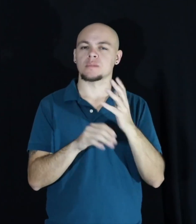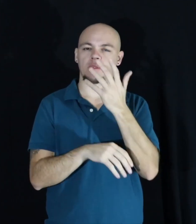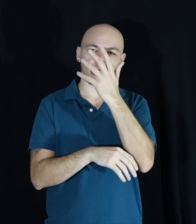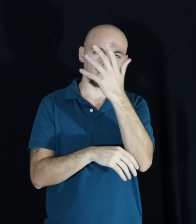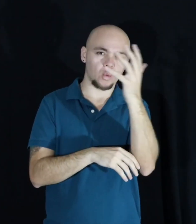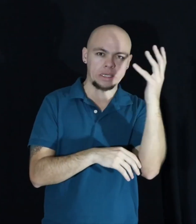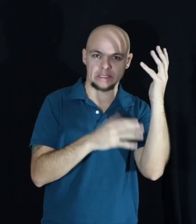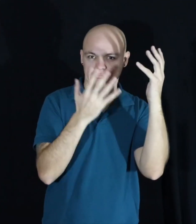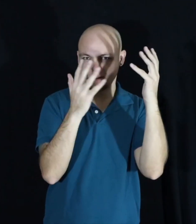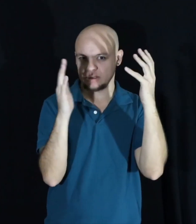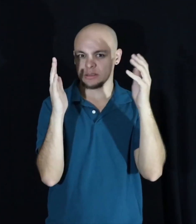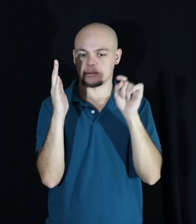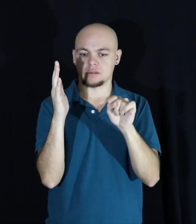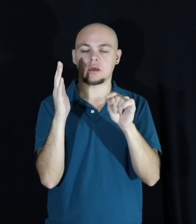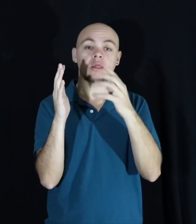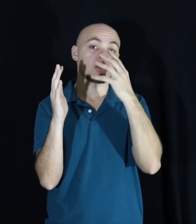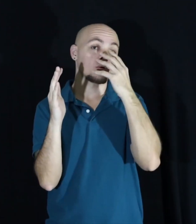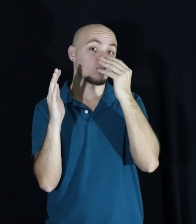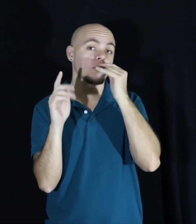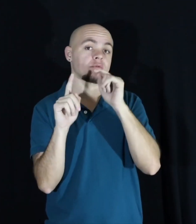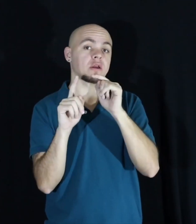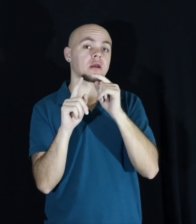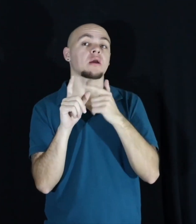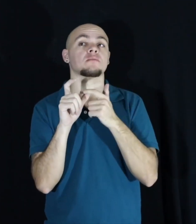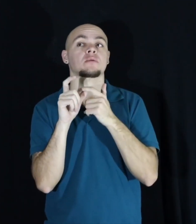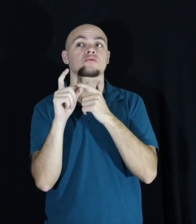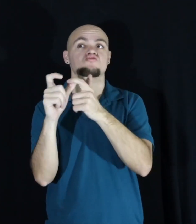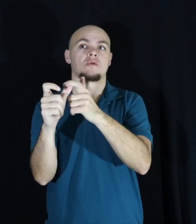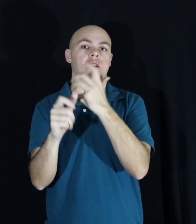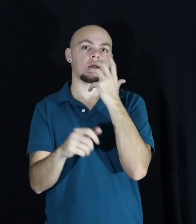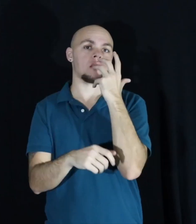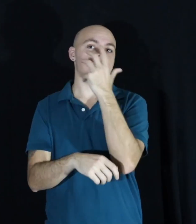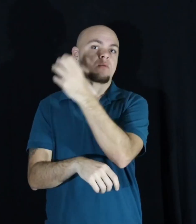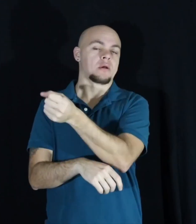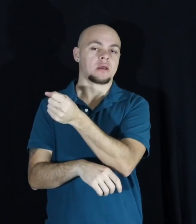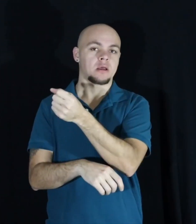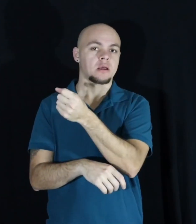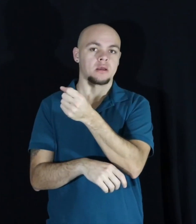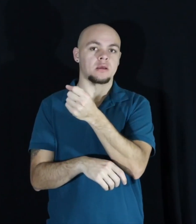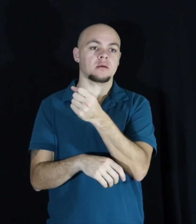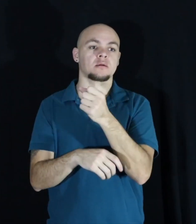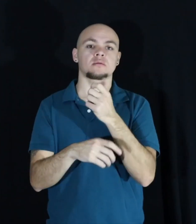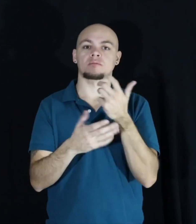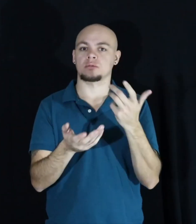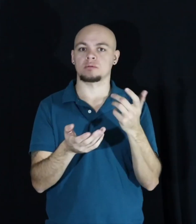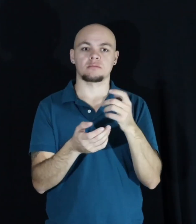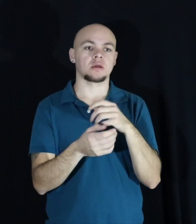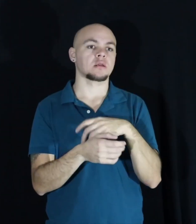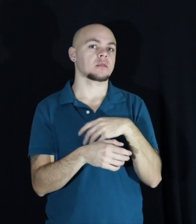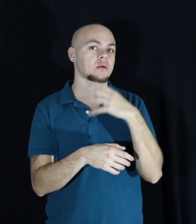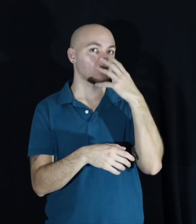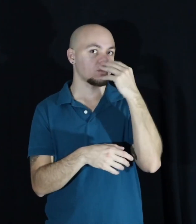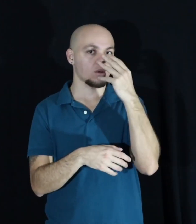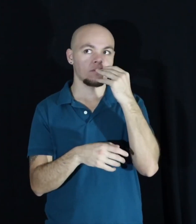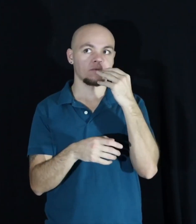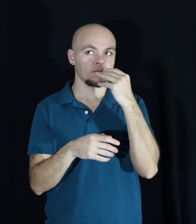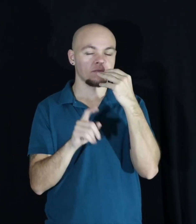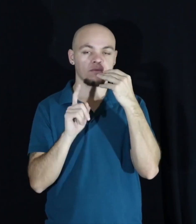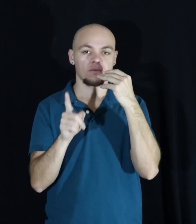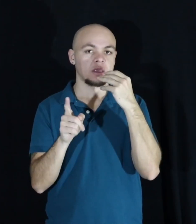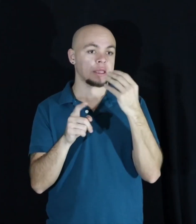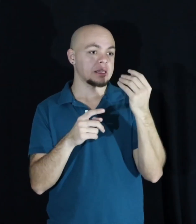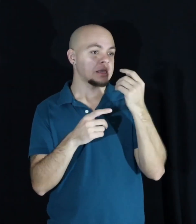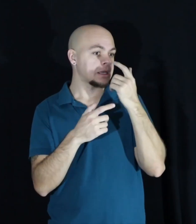In reality, the wolf would probably be running away from us humans. The sides could be reversed. The wolf would not be interested in eating